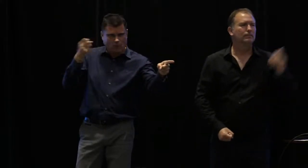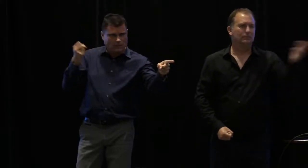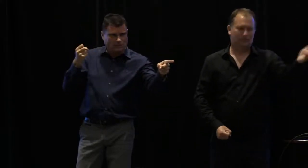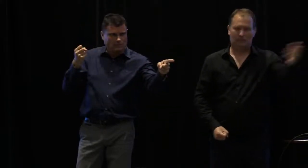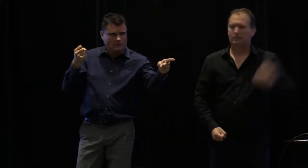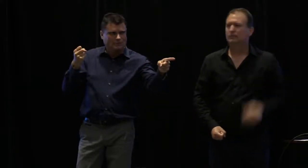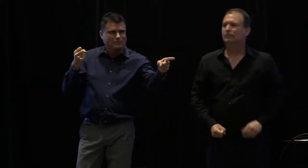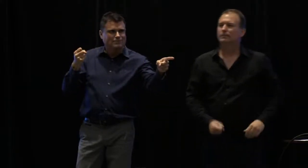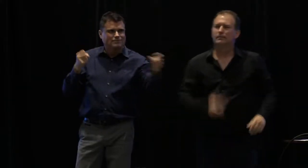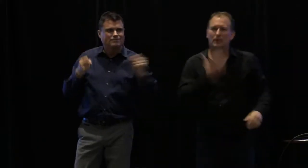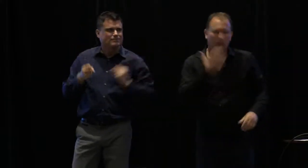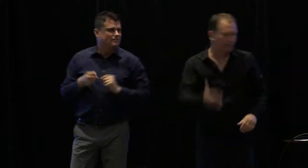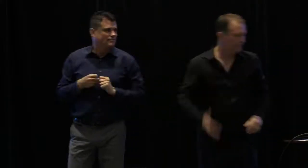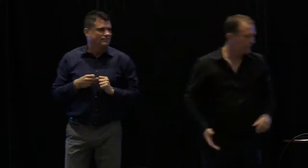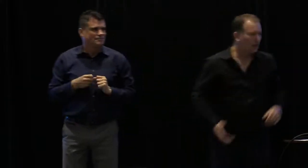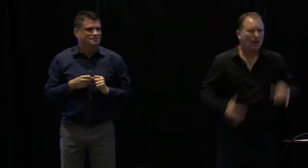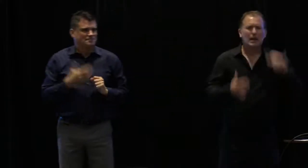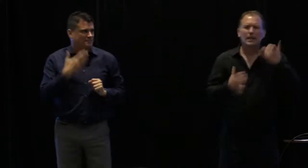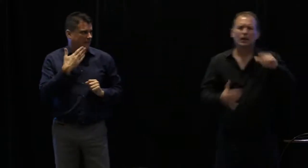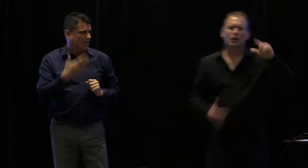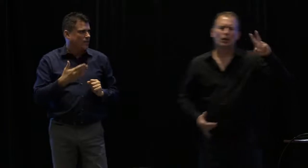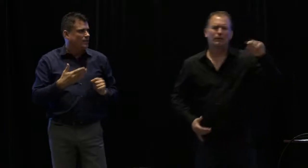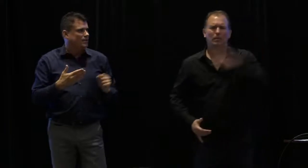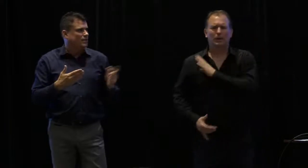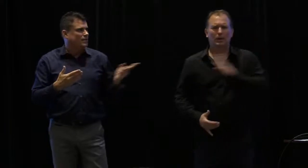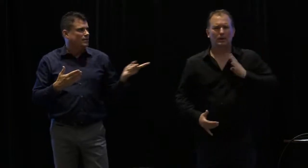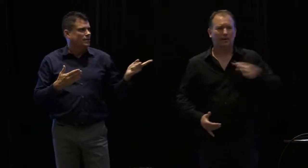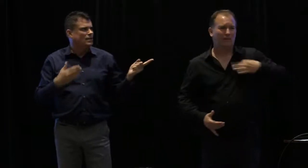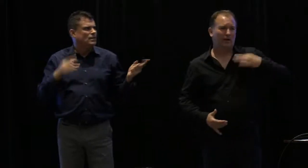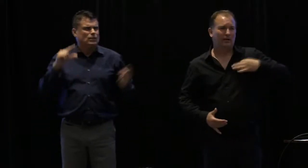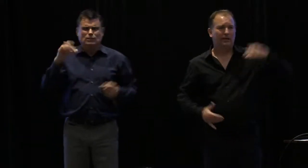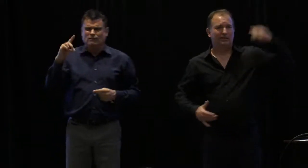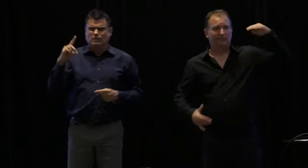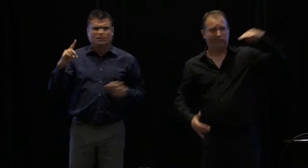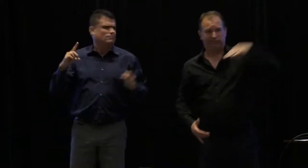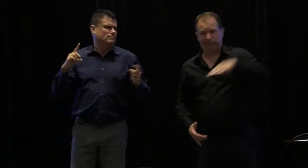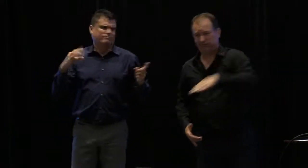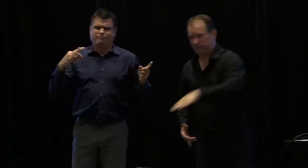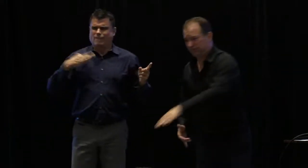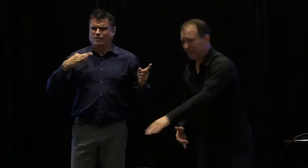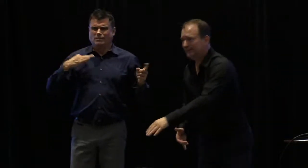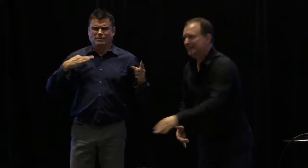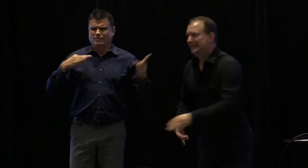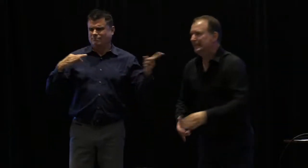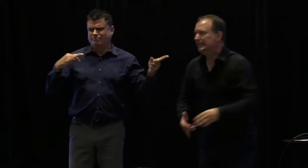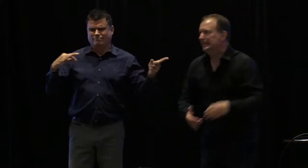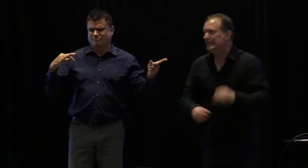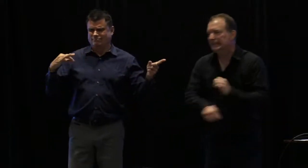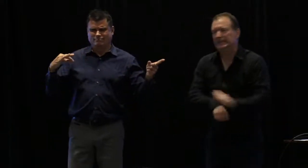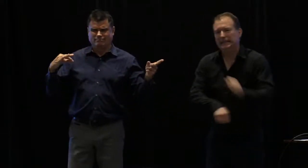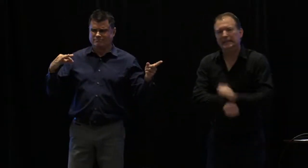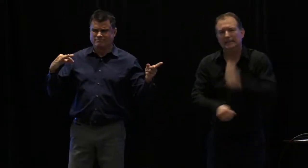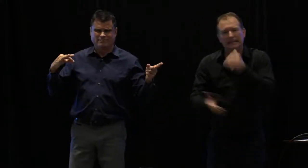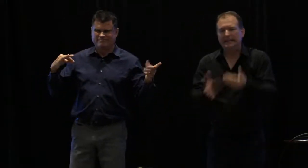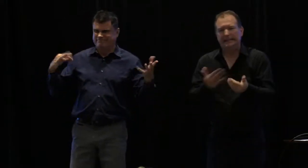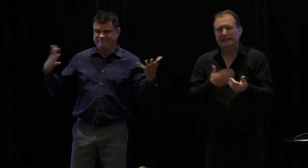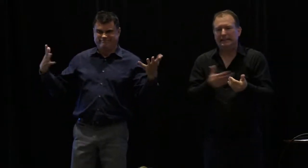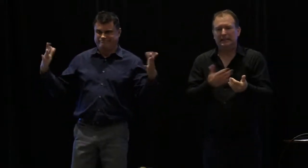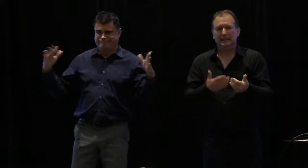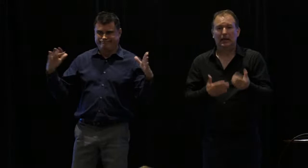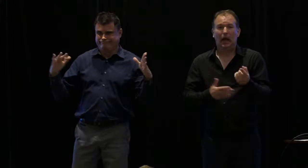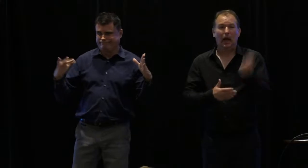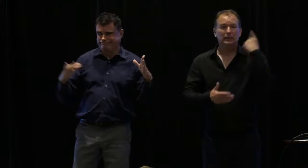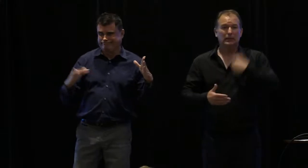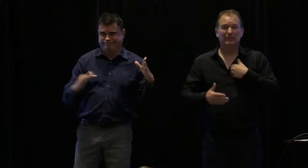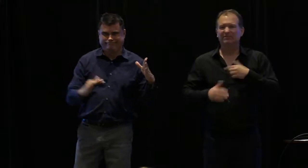Lenore, if you could stand and be recognized as well for the hard work. So the GVAD board has been all volunteers,